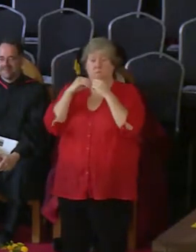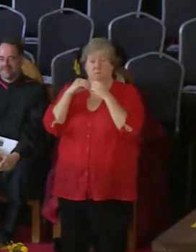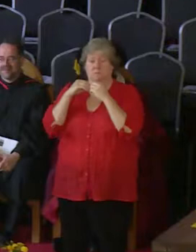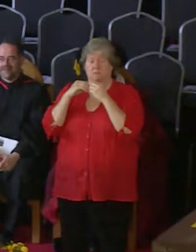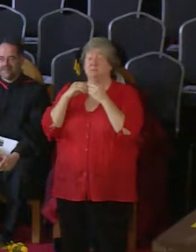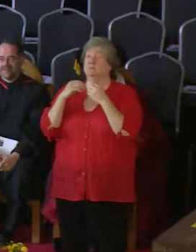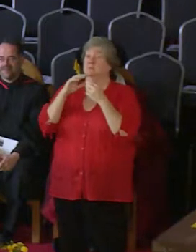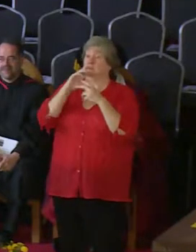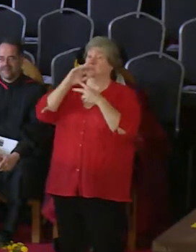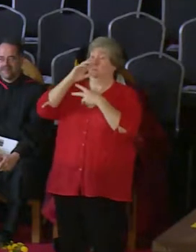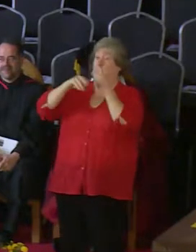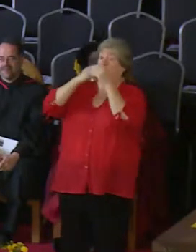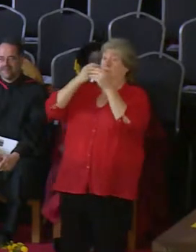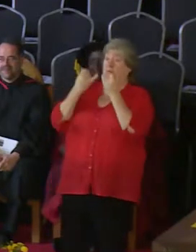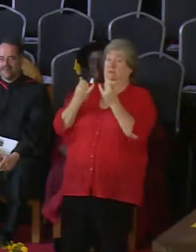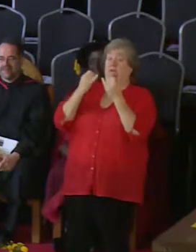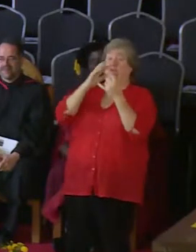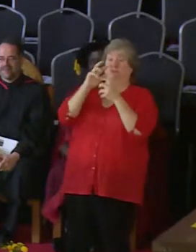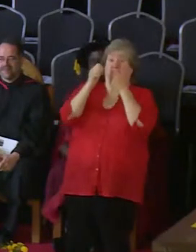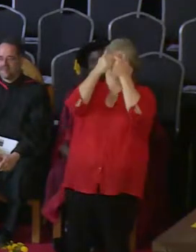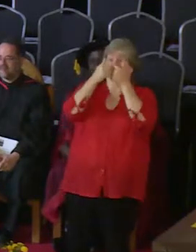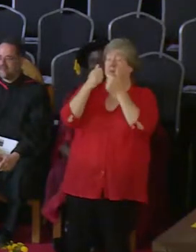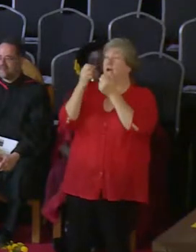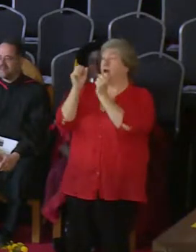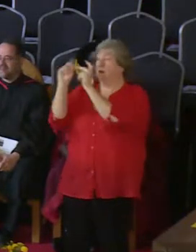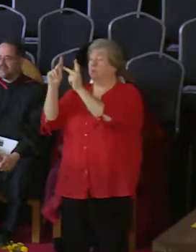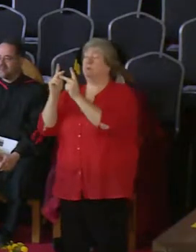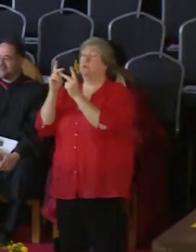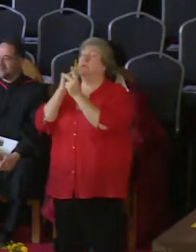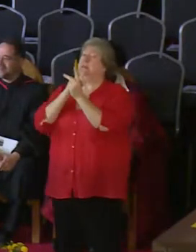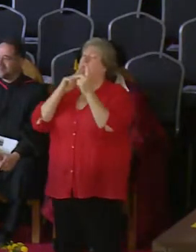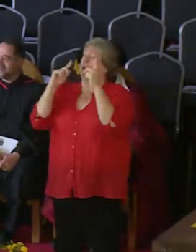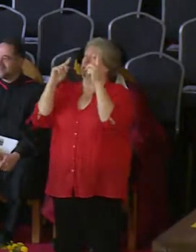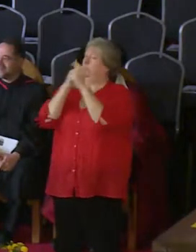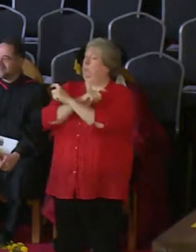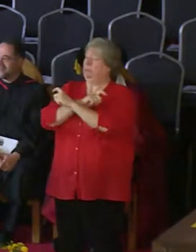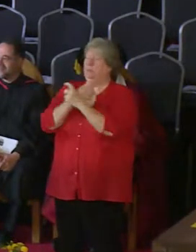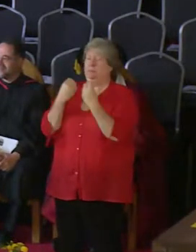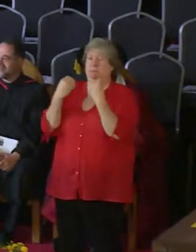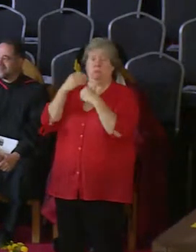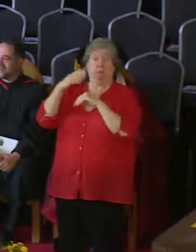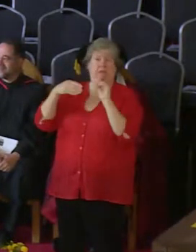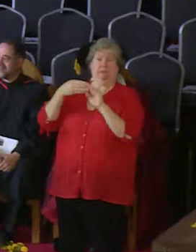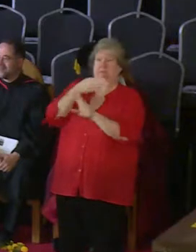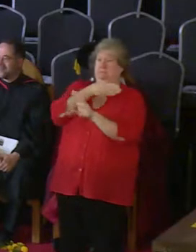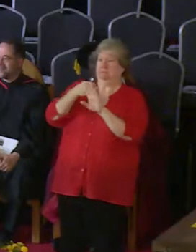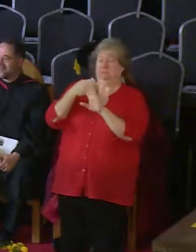where the challenges and opportunities we face are more complex than ever.